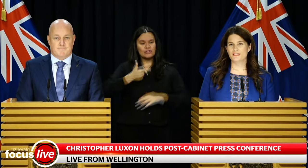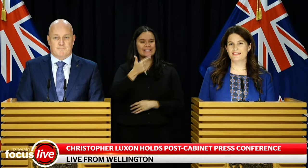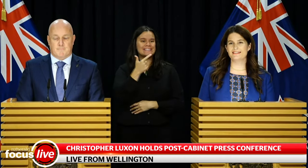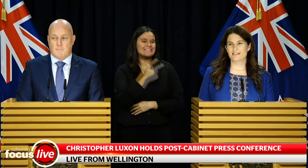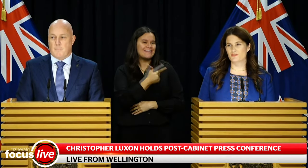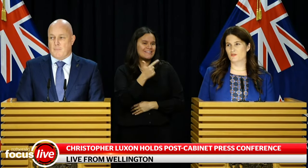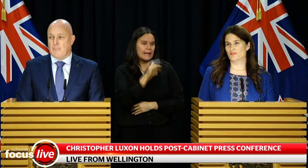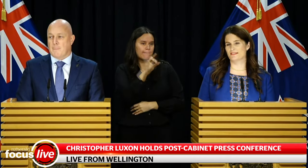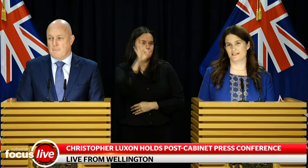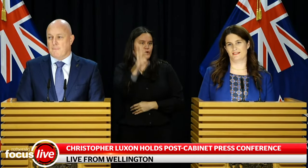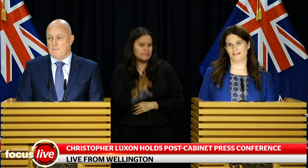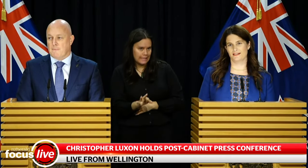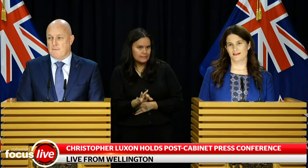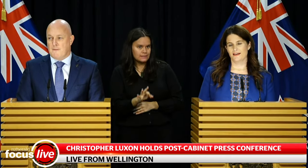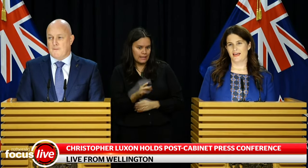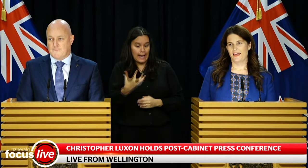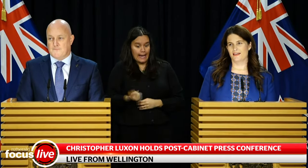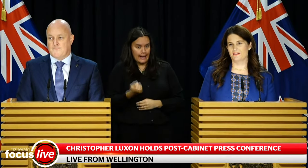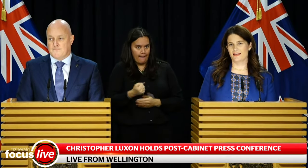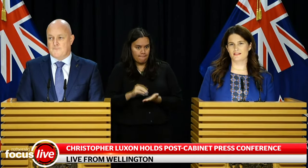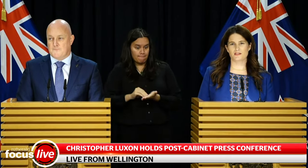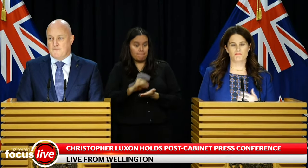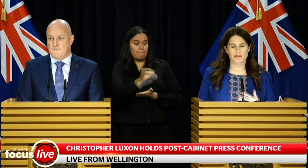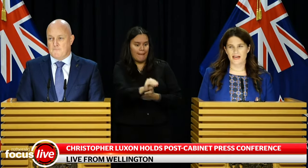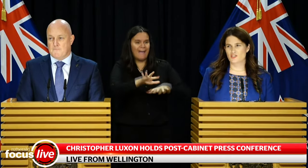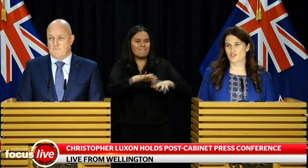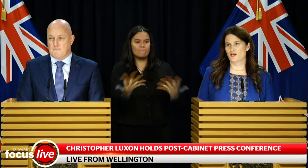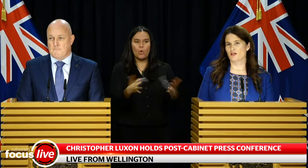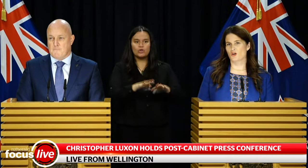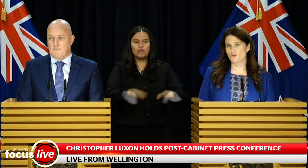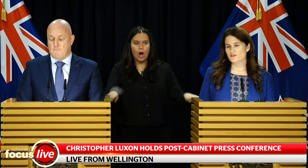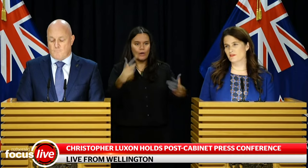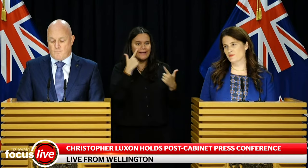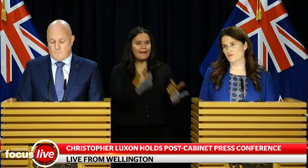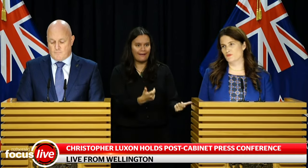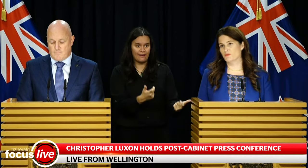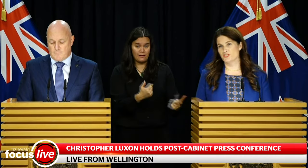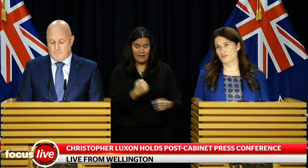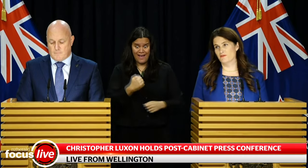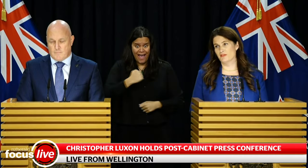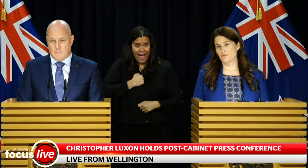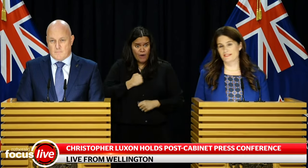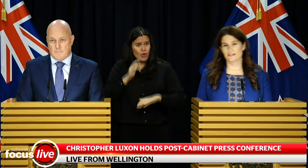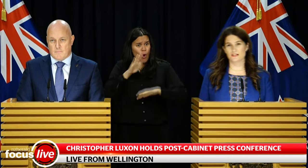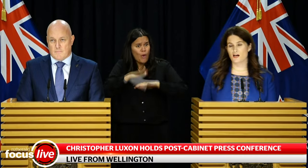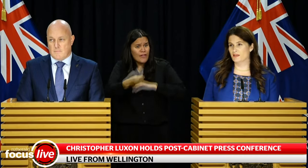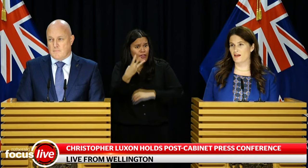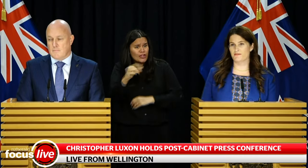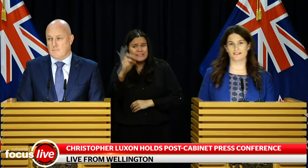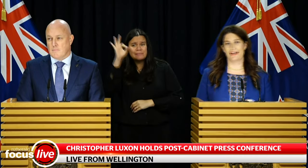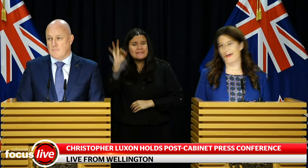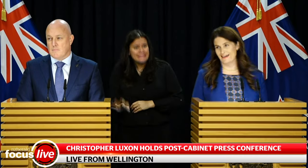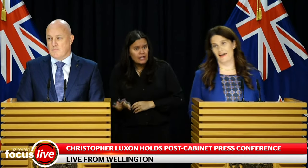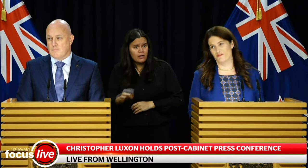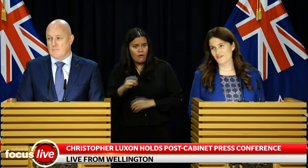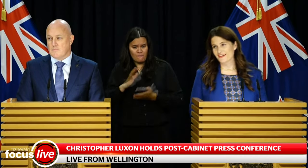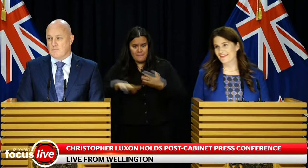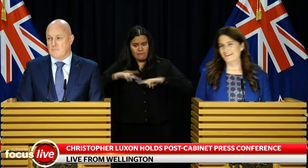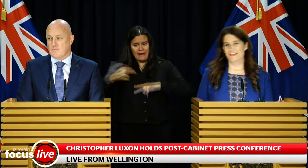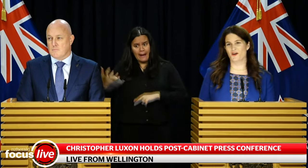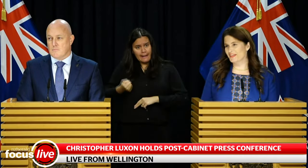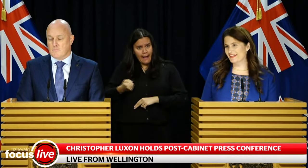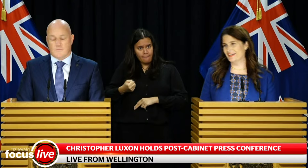is 37%. Yeah. And that is a major cost of living pressure for families at a time in life that is hard